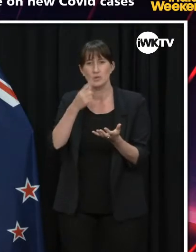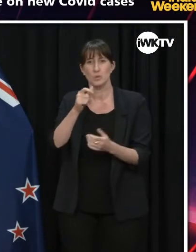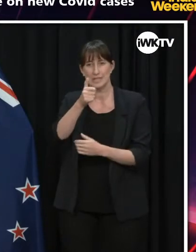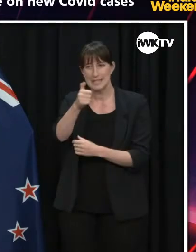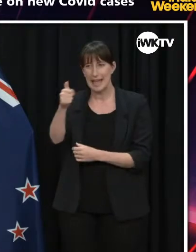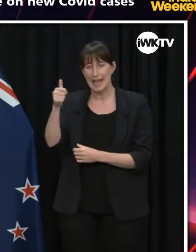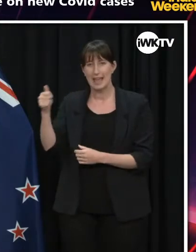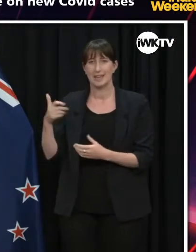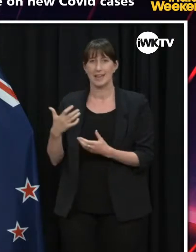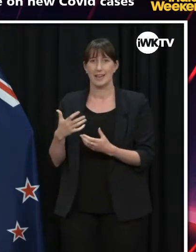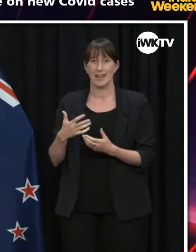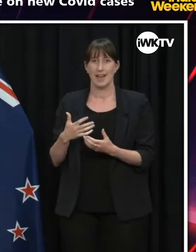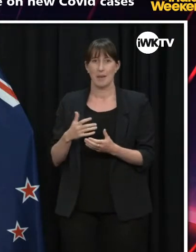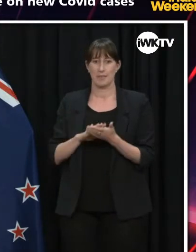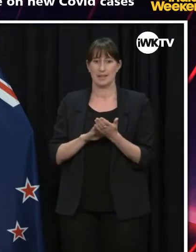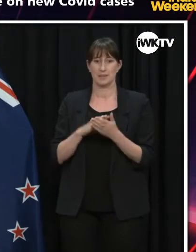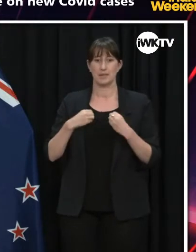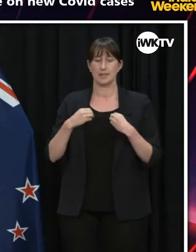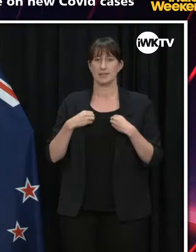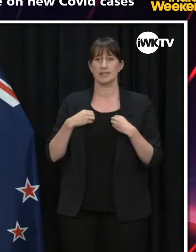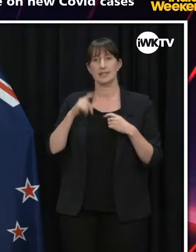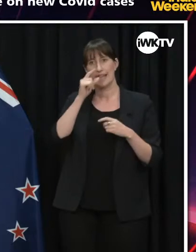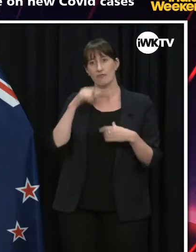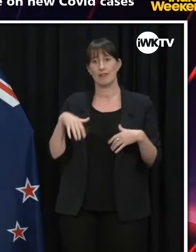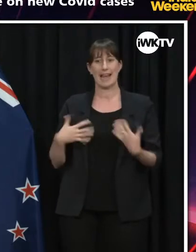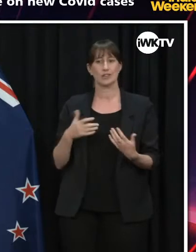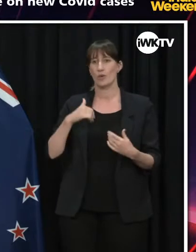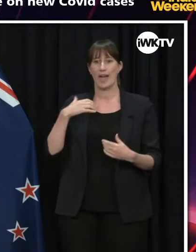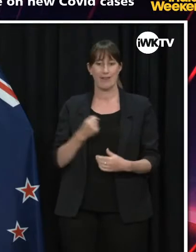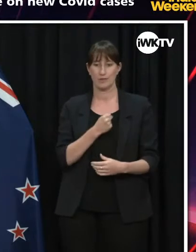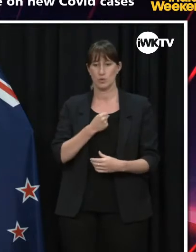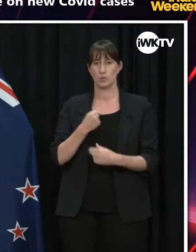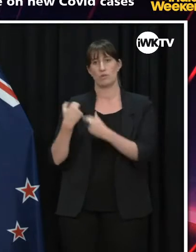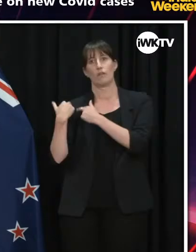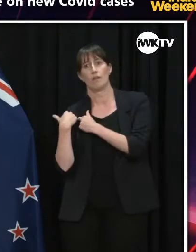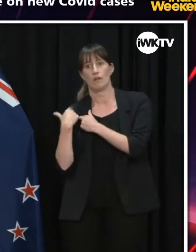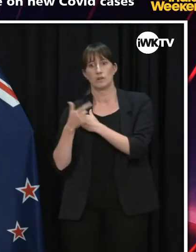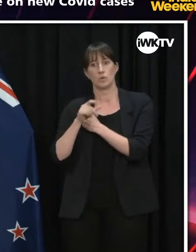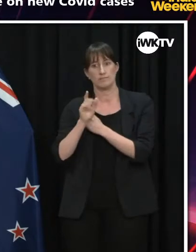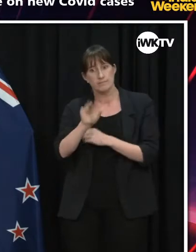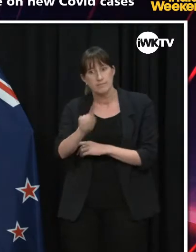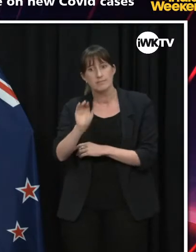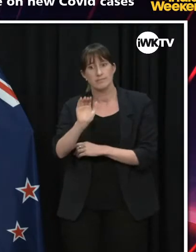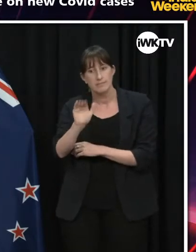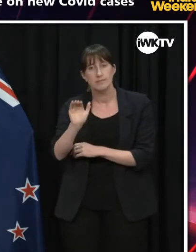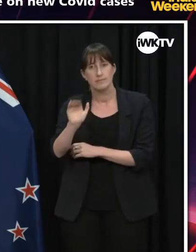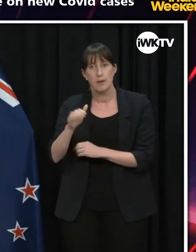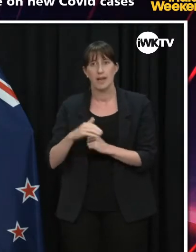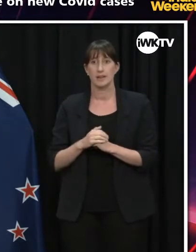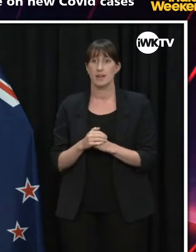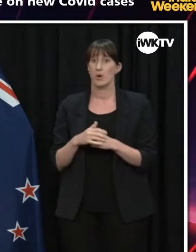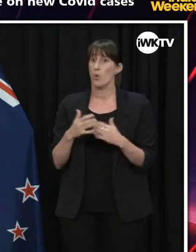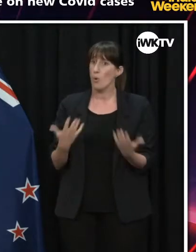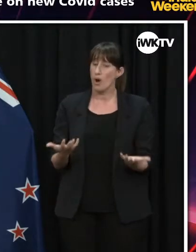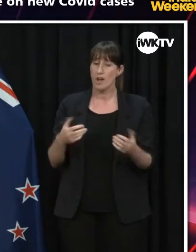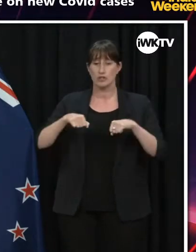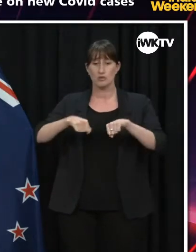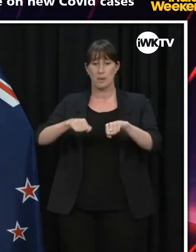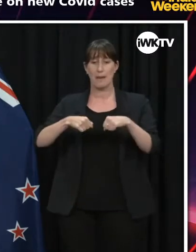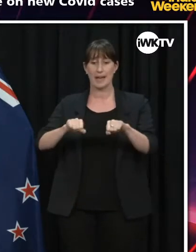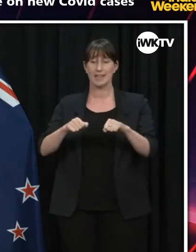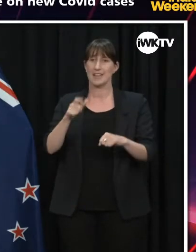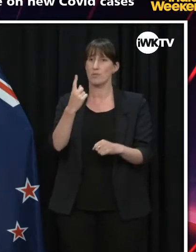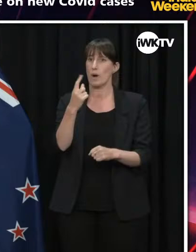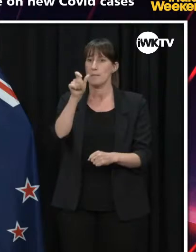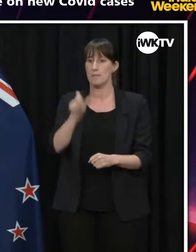to do that for themselves. Bigger businesses do have the ability to do that. So supermarkets are well placed to have someone at the door encouraging people to scan in. And I